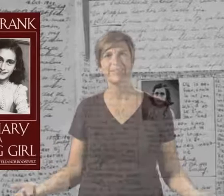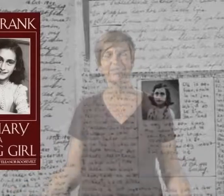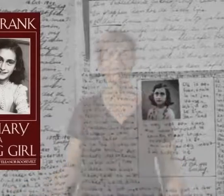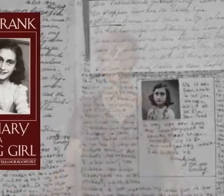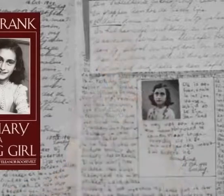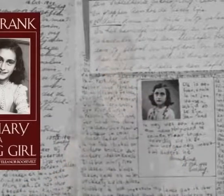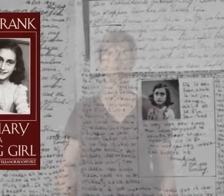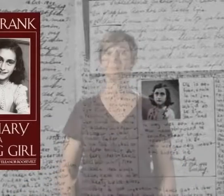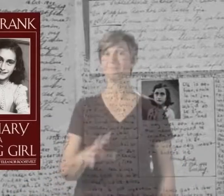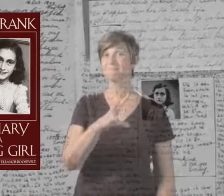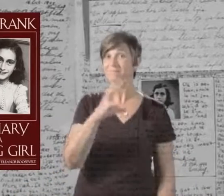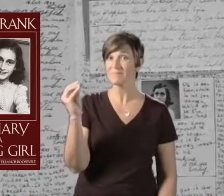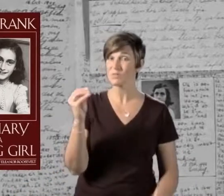long.